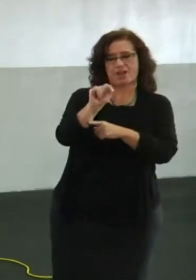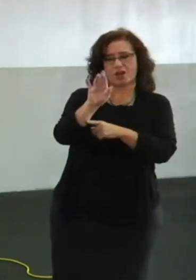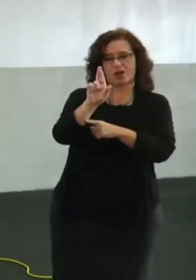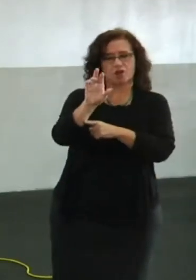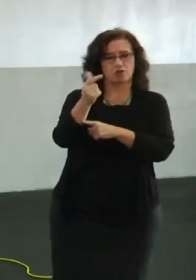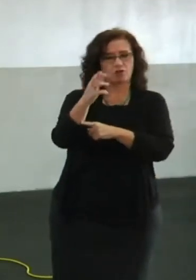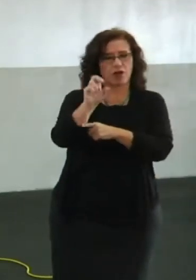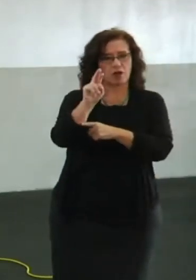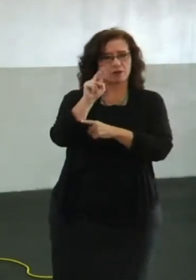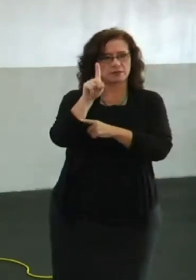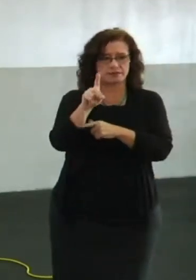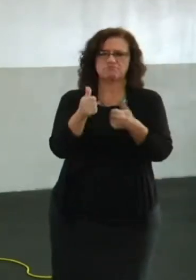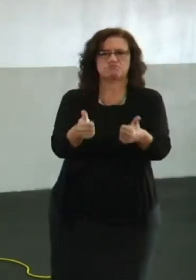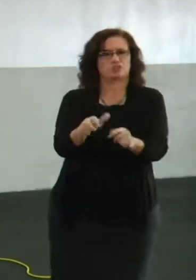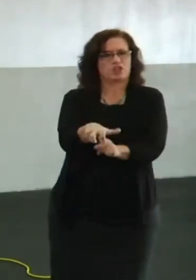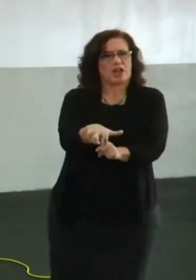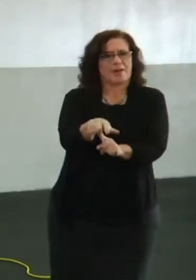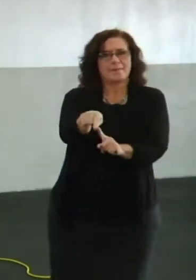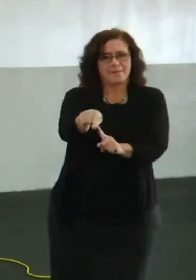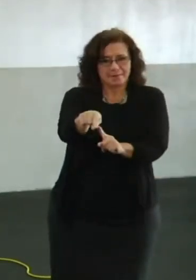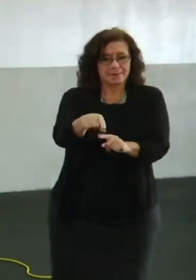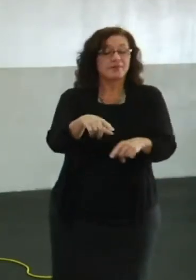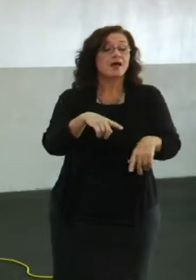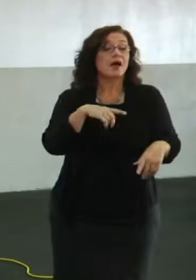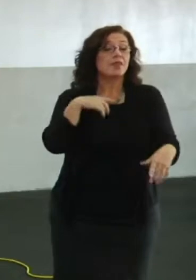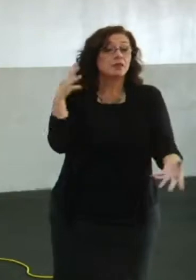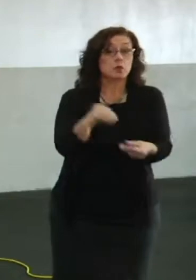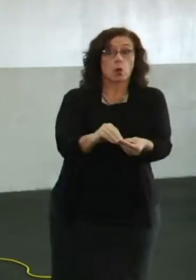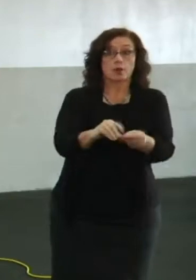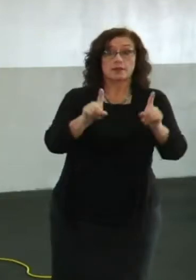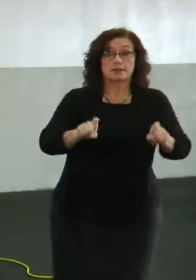reporting of newly tested Ventura County residents is